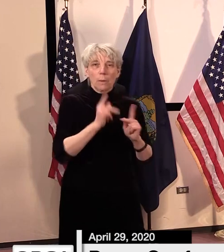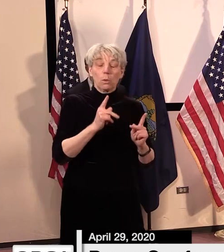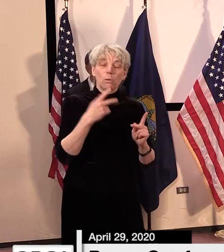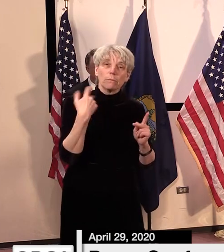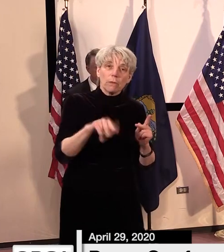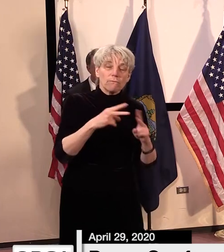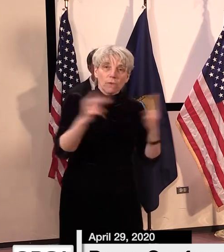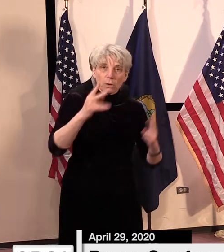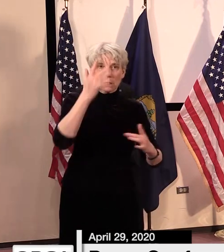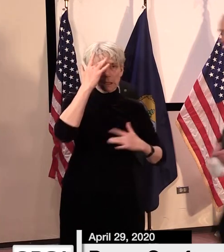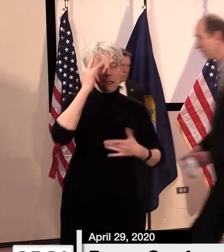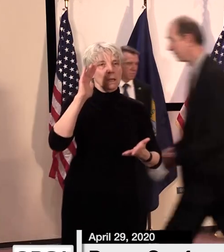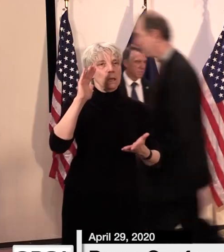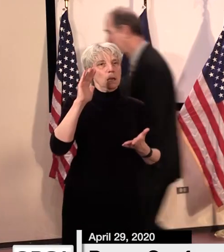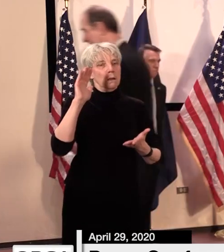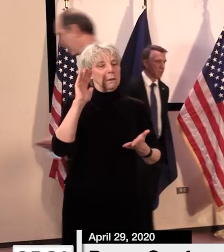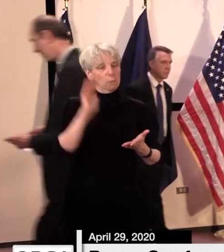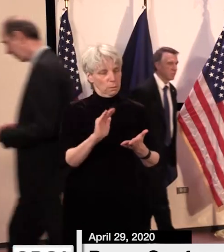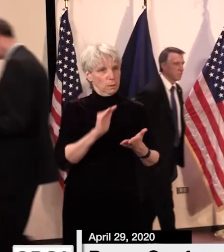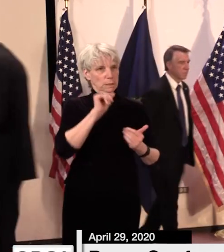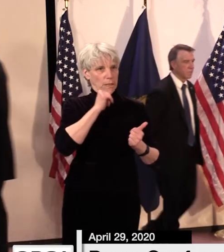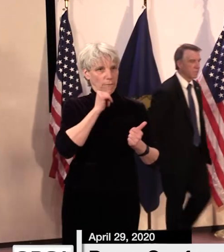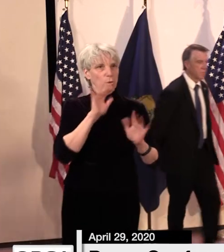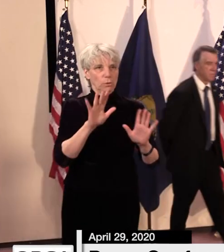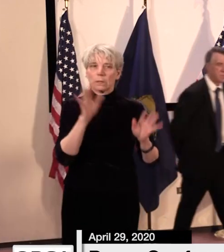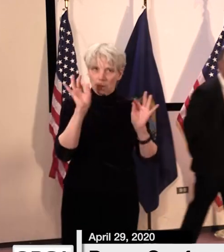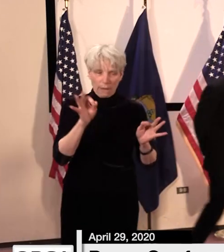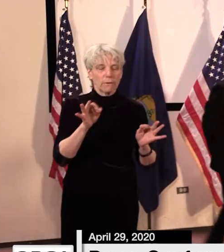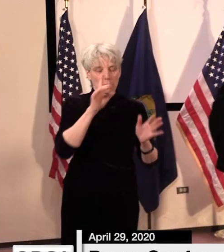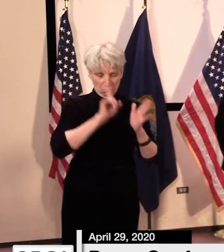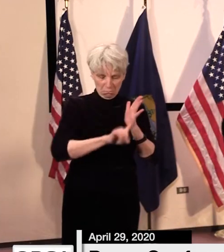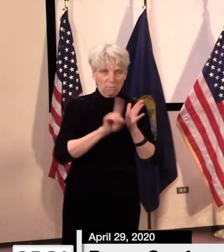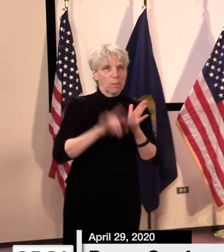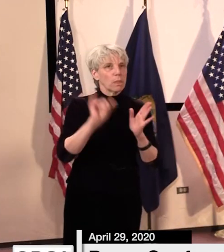Thank you. Brittany, Local 22.